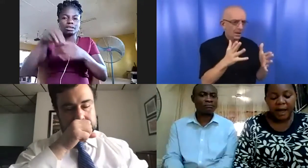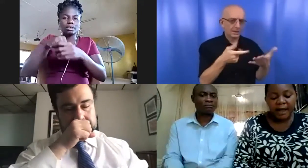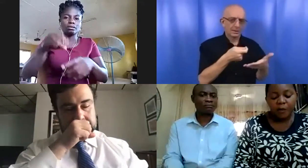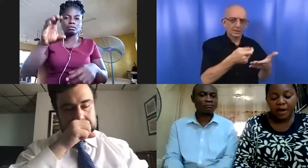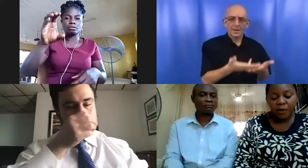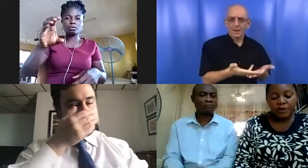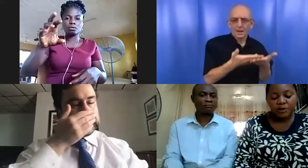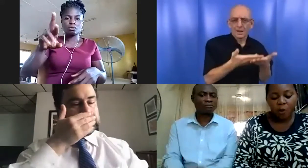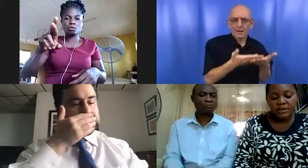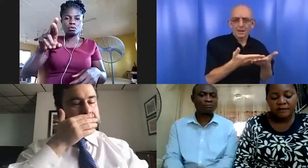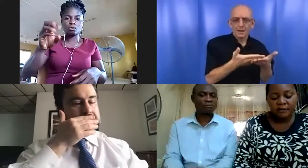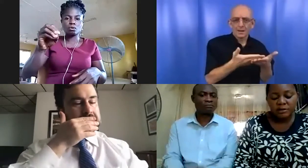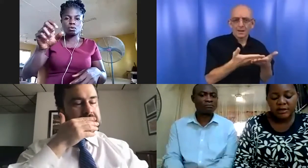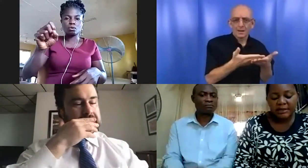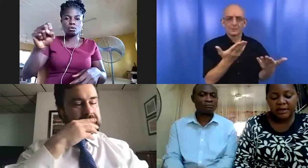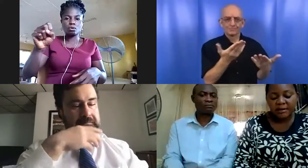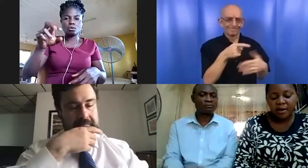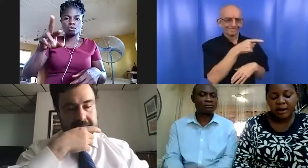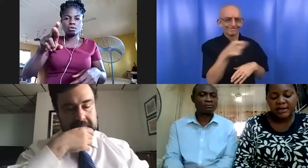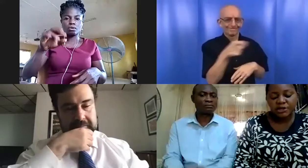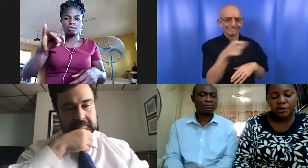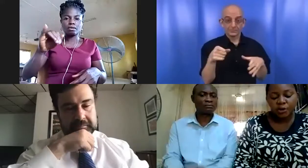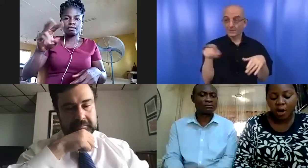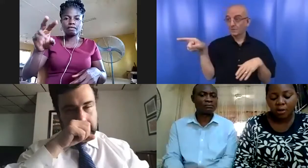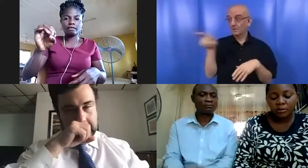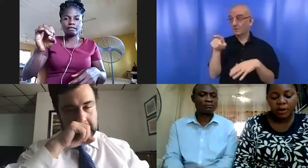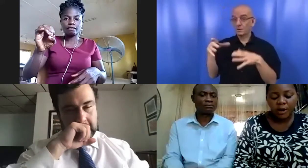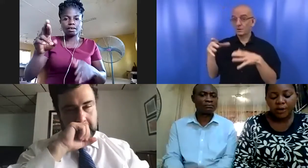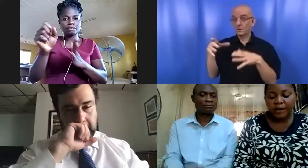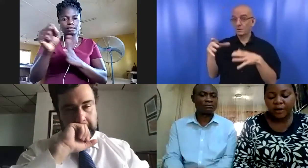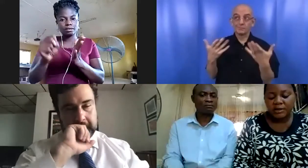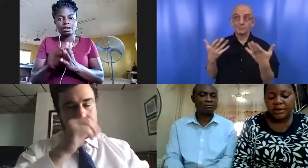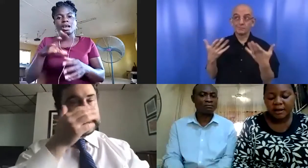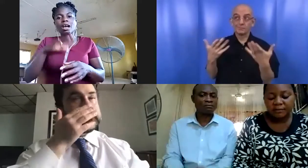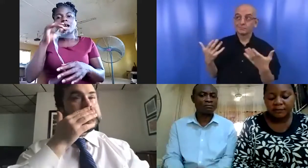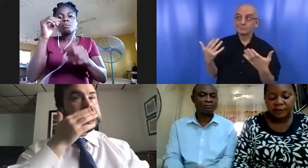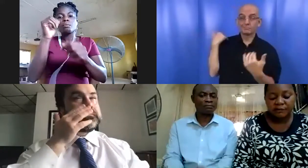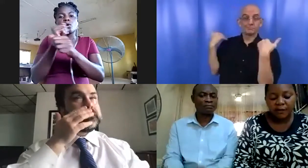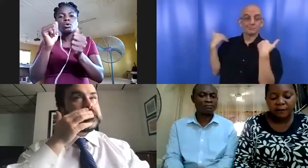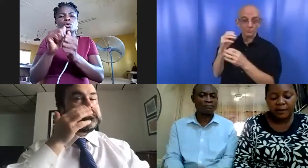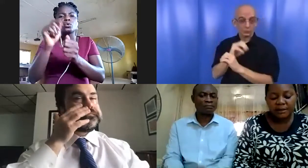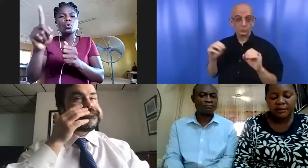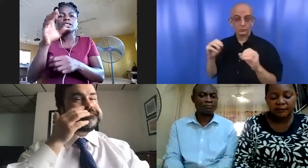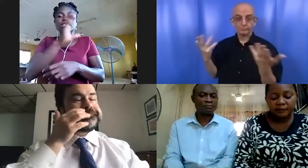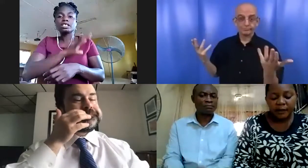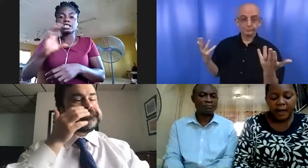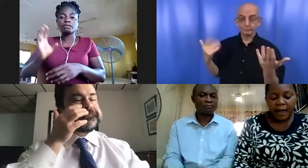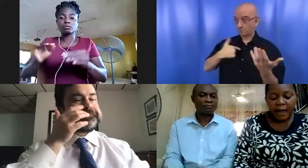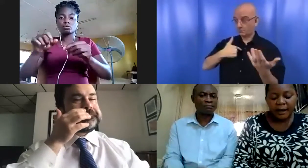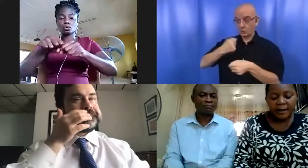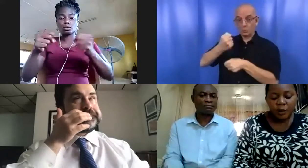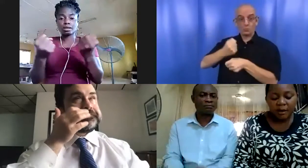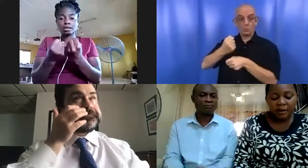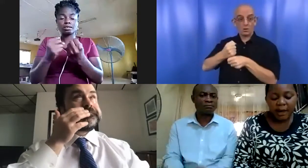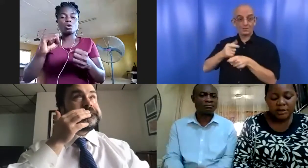I am working with one civil society organization called Green Concern for Development,